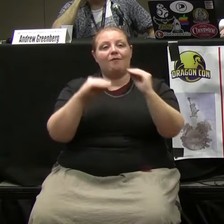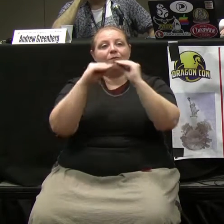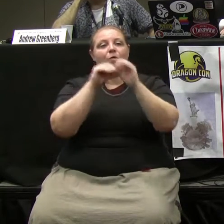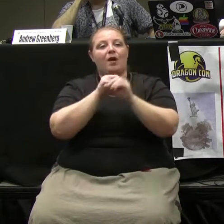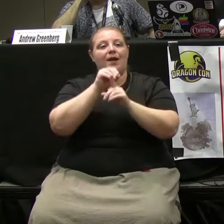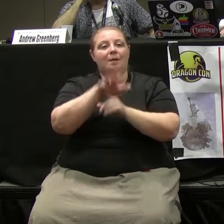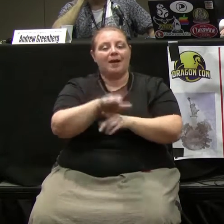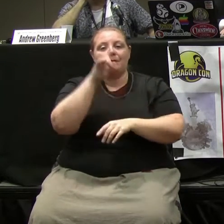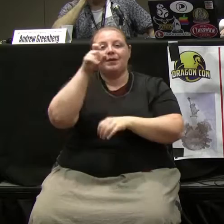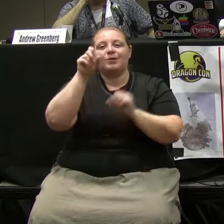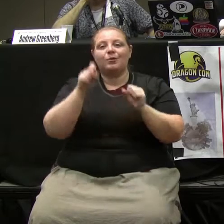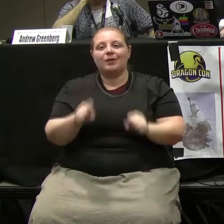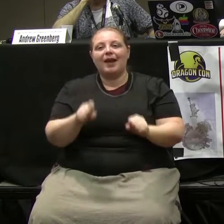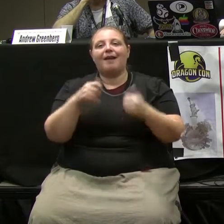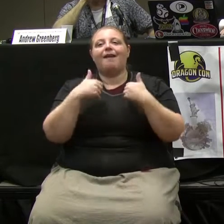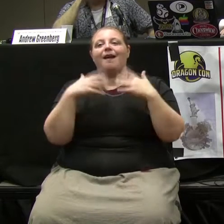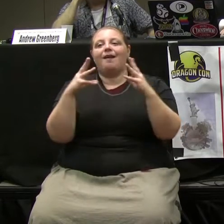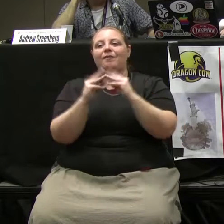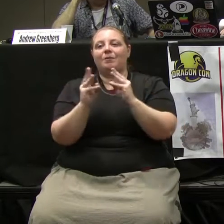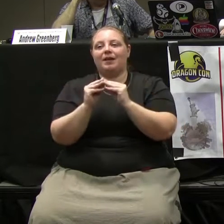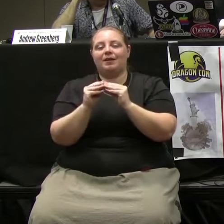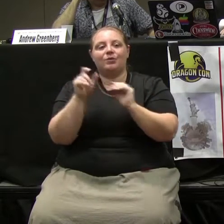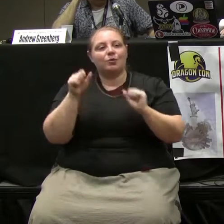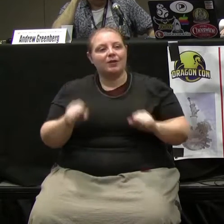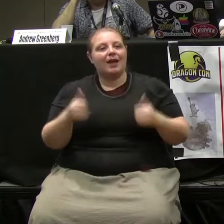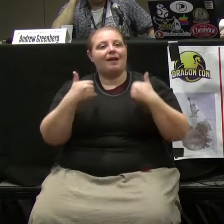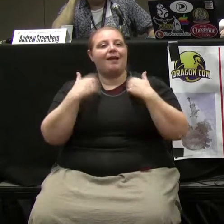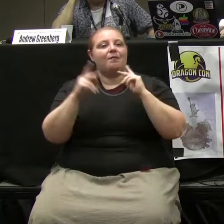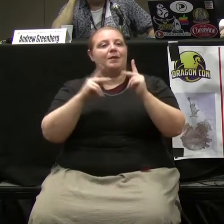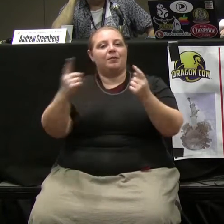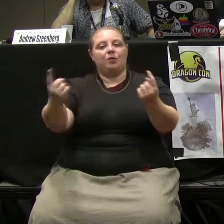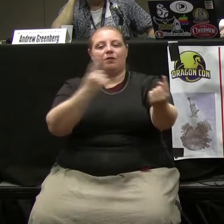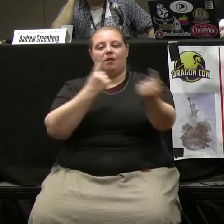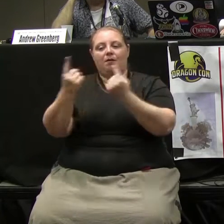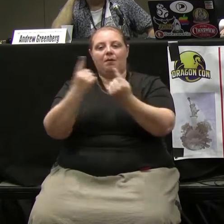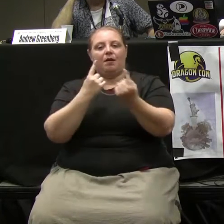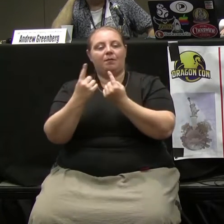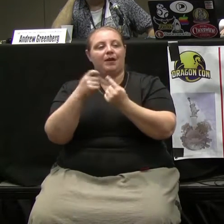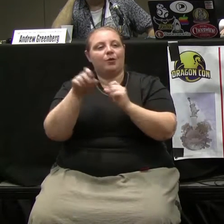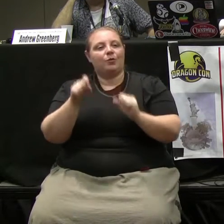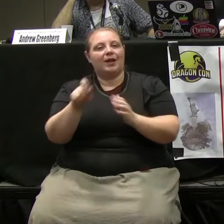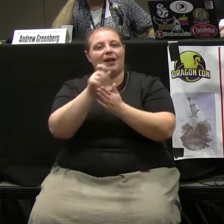you're able to call hearings, you're able to get people to come before you, and you're able to actually write policy for your